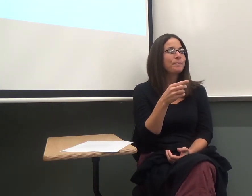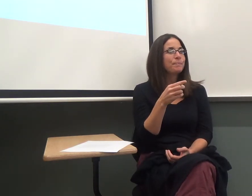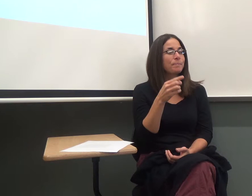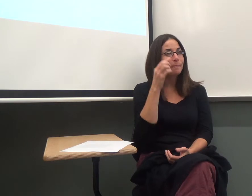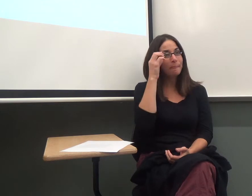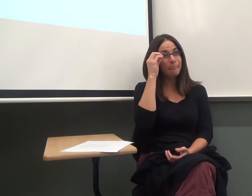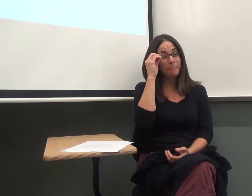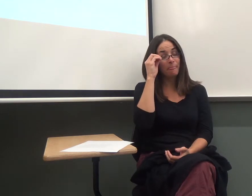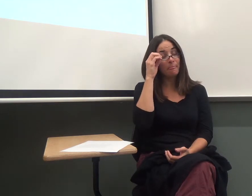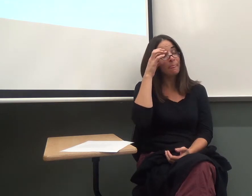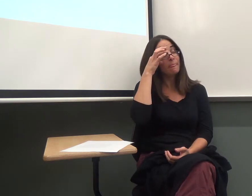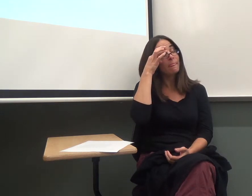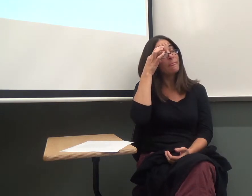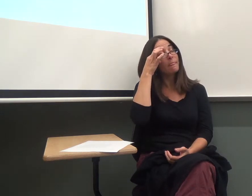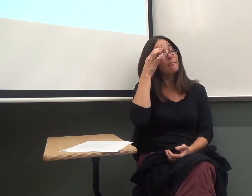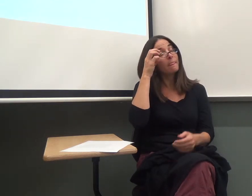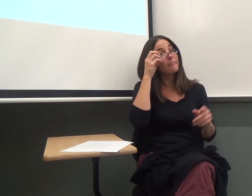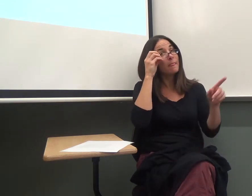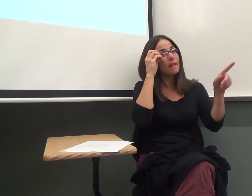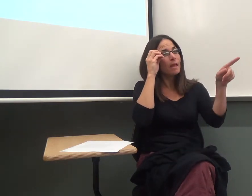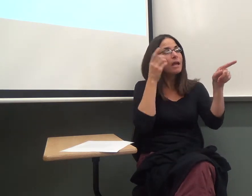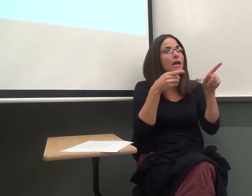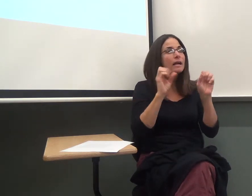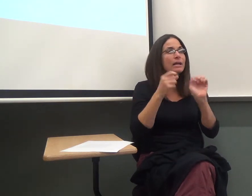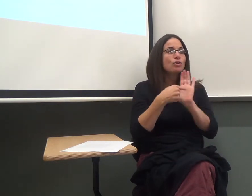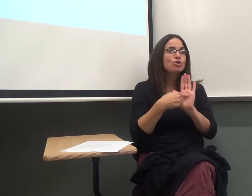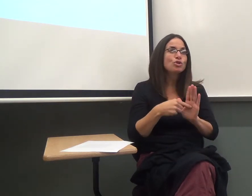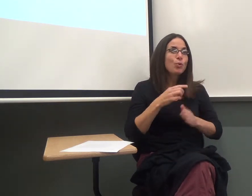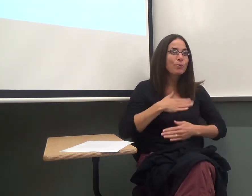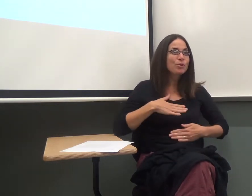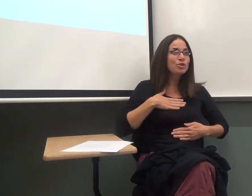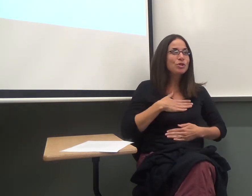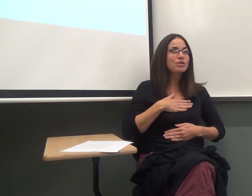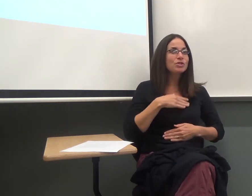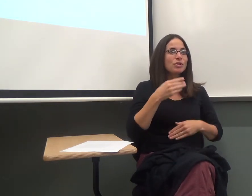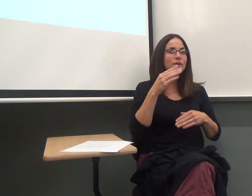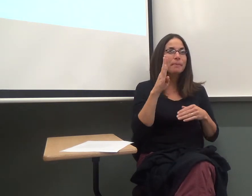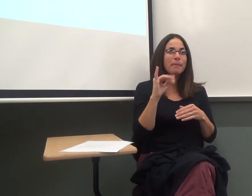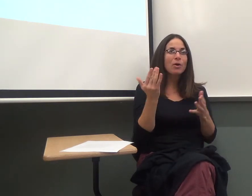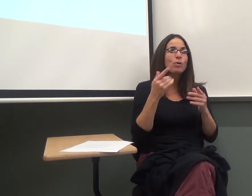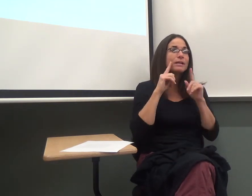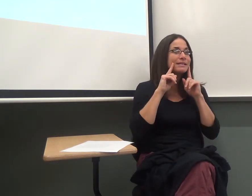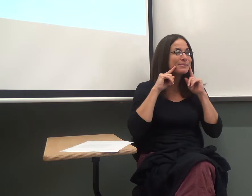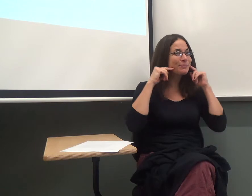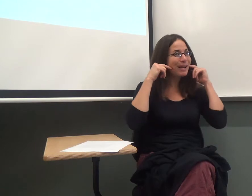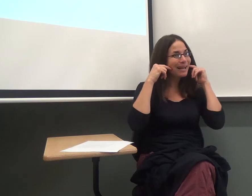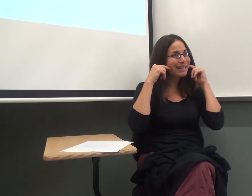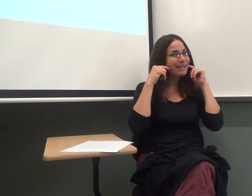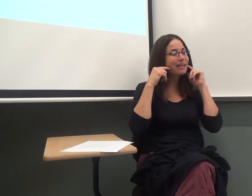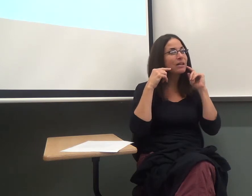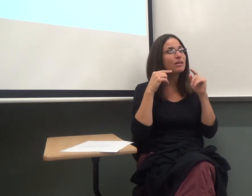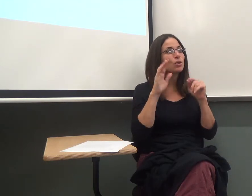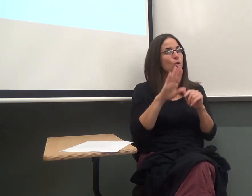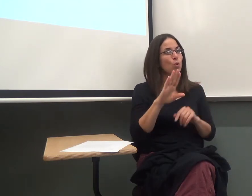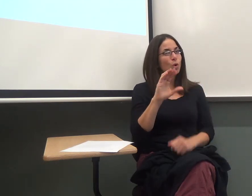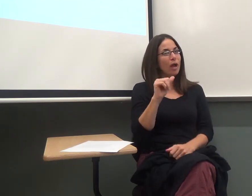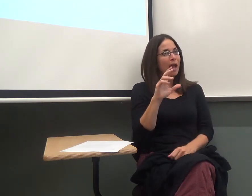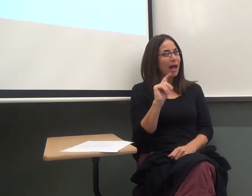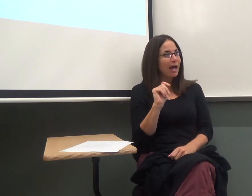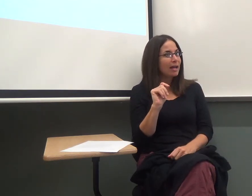show appreciation by a smile, Yes. by an action of what you do. But let's look at this sentence. It